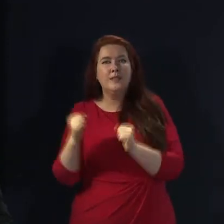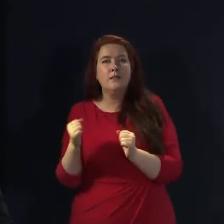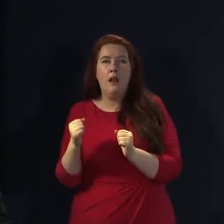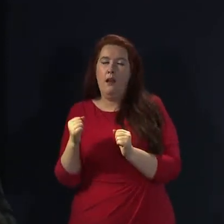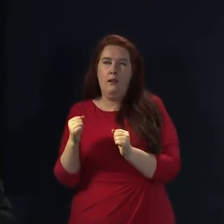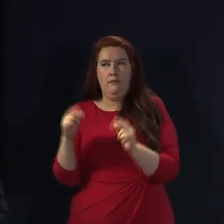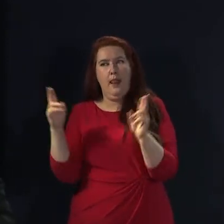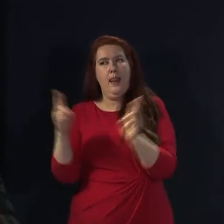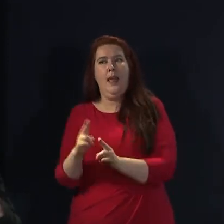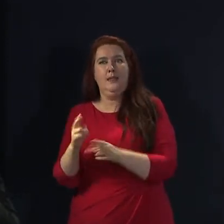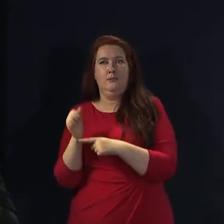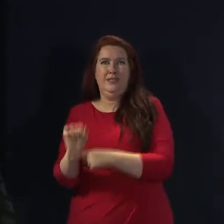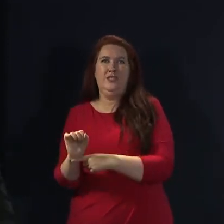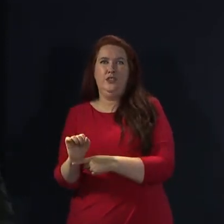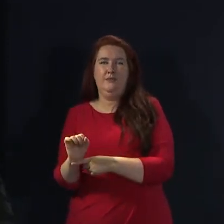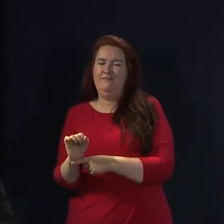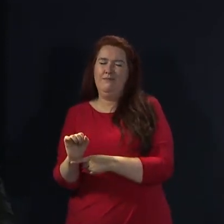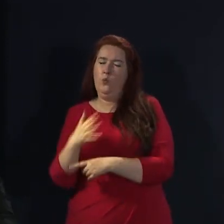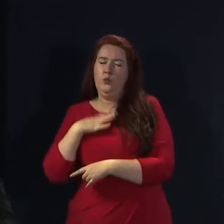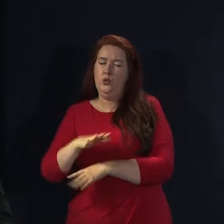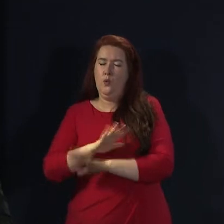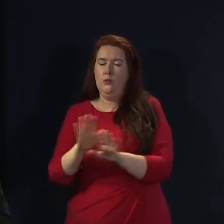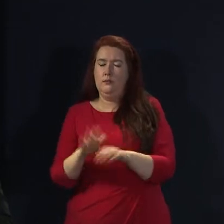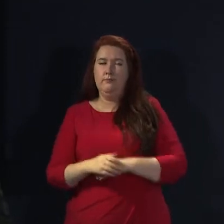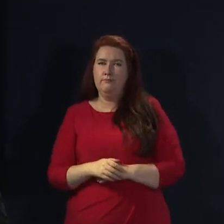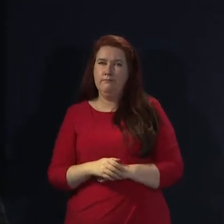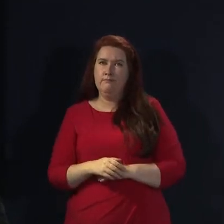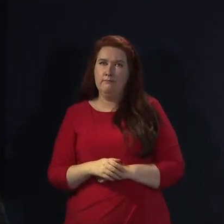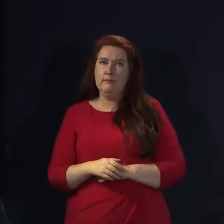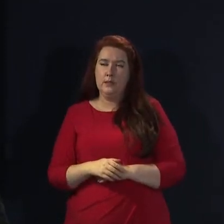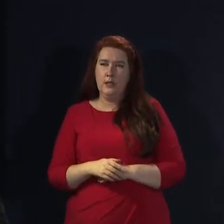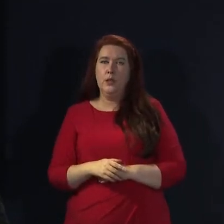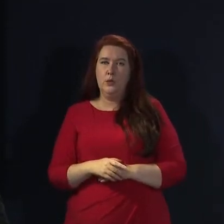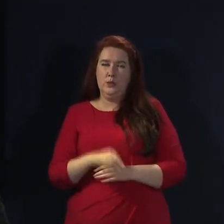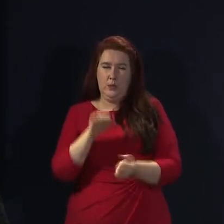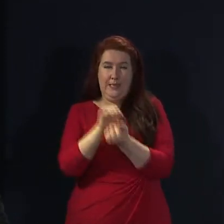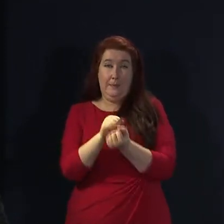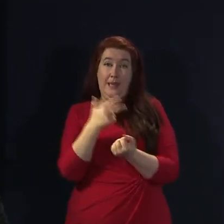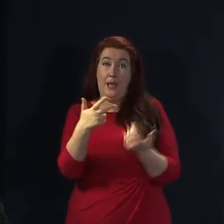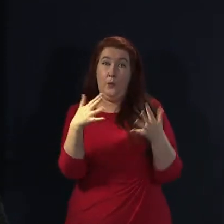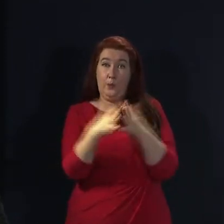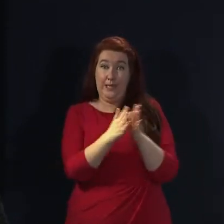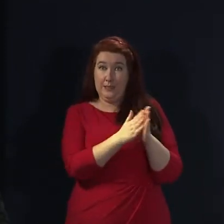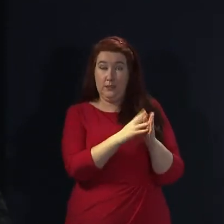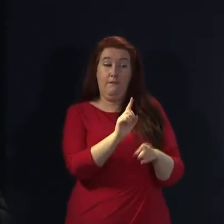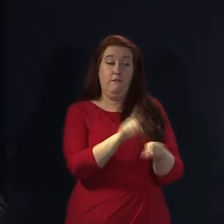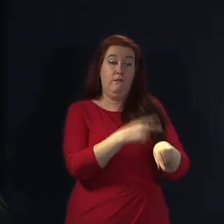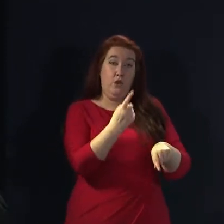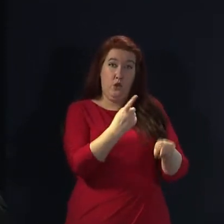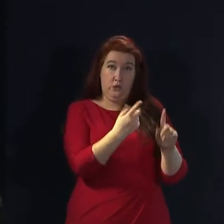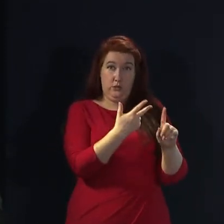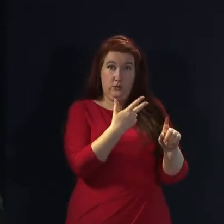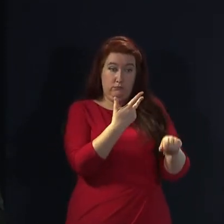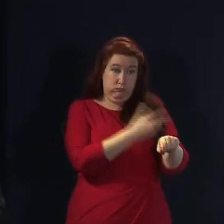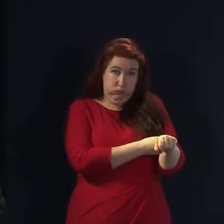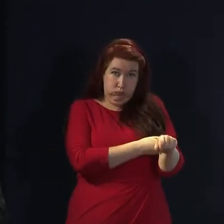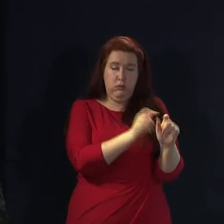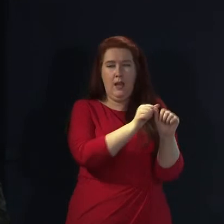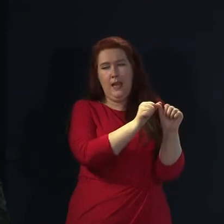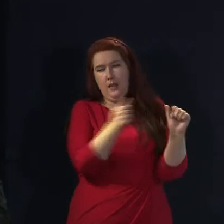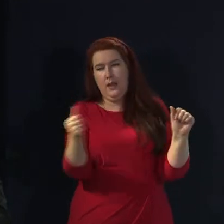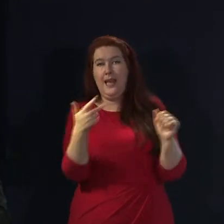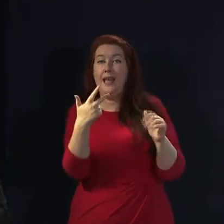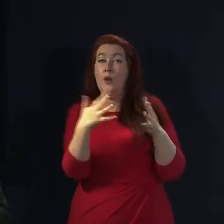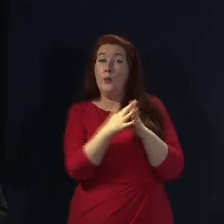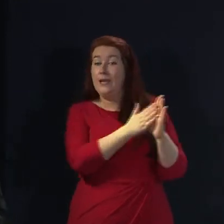That's not something that any of us want to see just now. So preserving that 8-week gap just now is the best